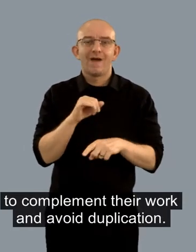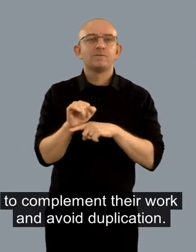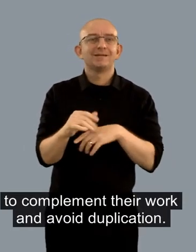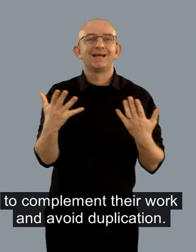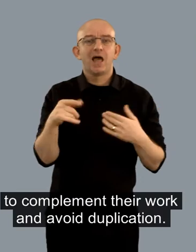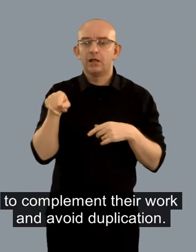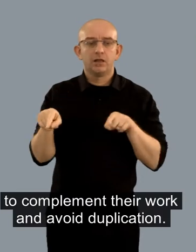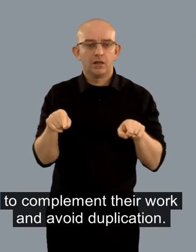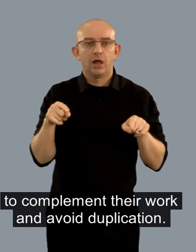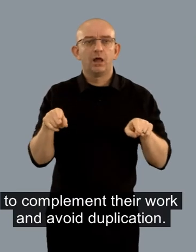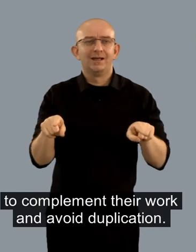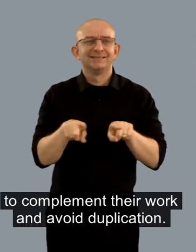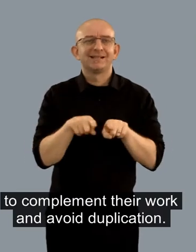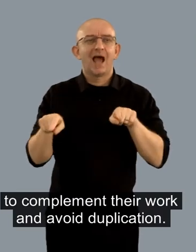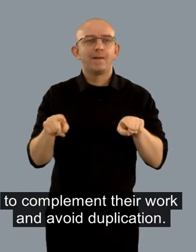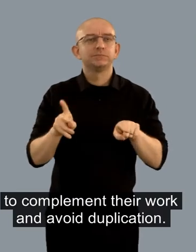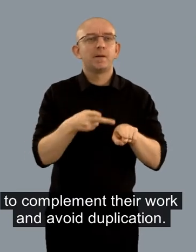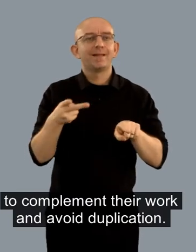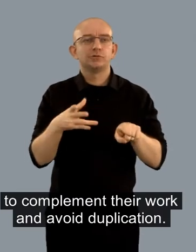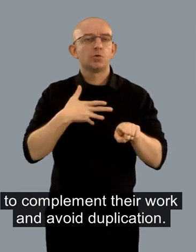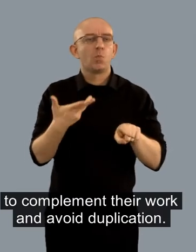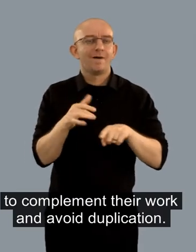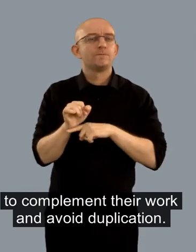to complement their work and avoid duplication.